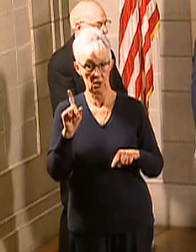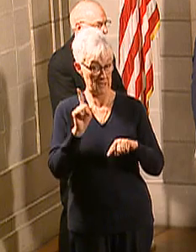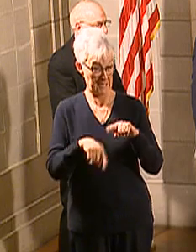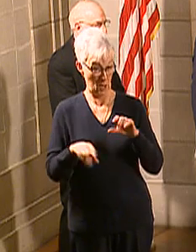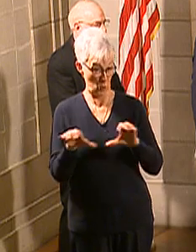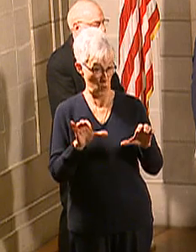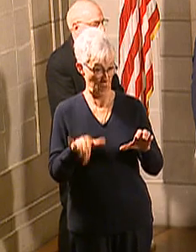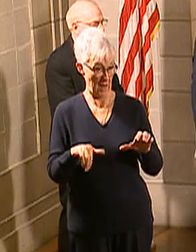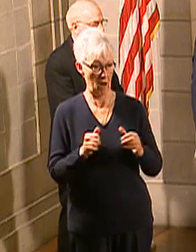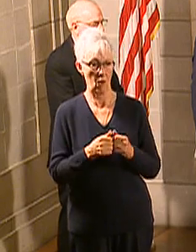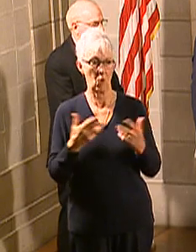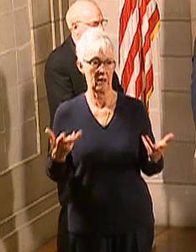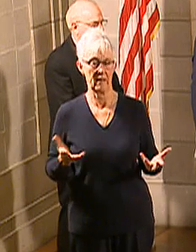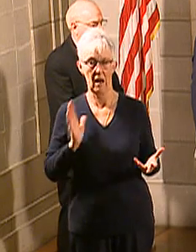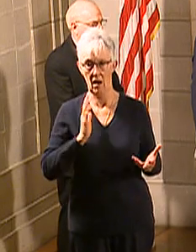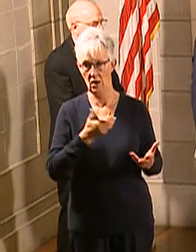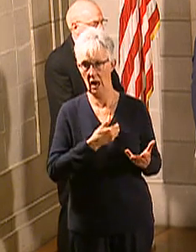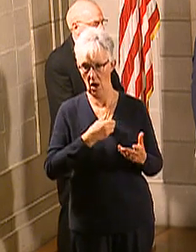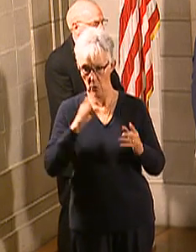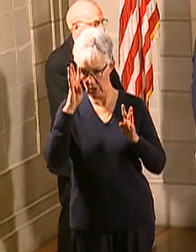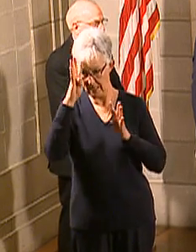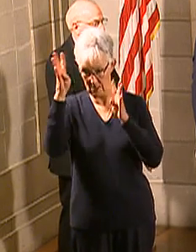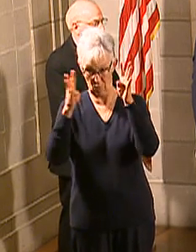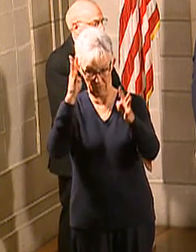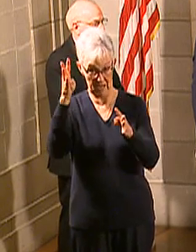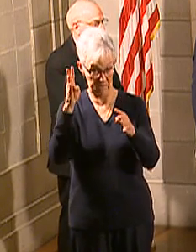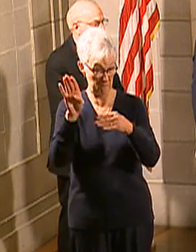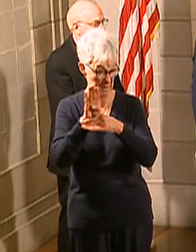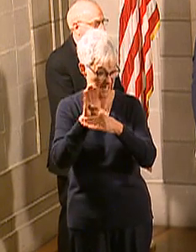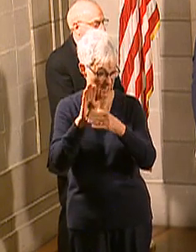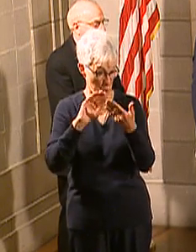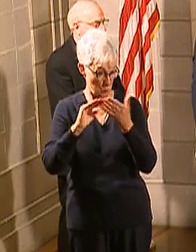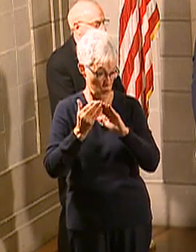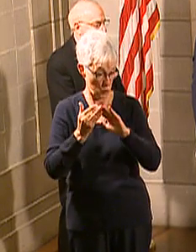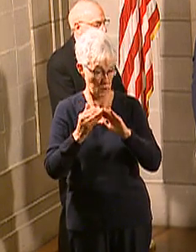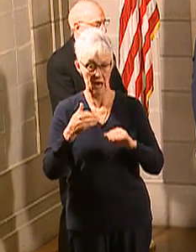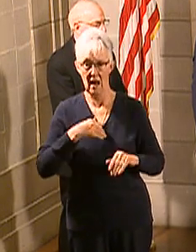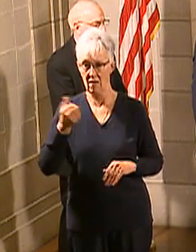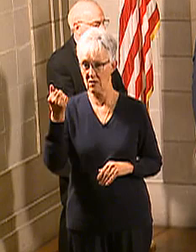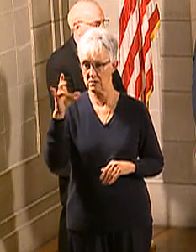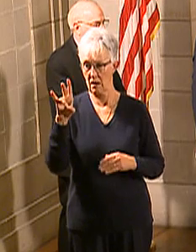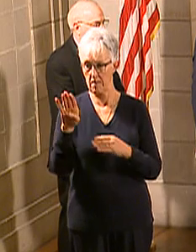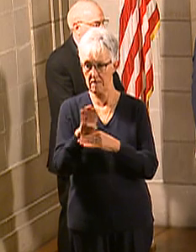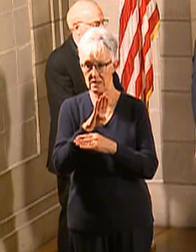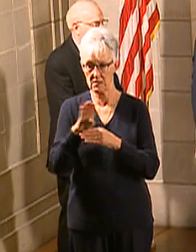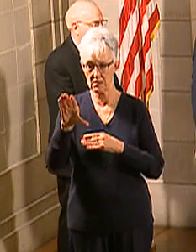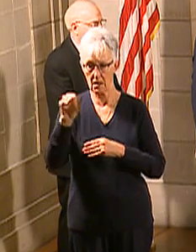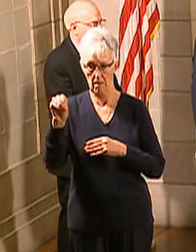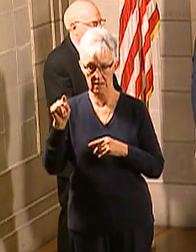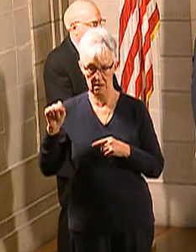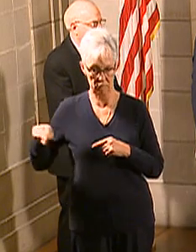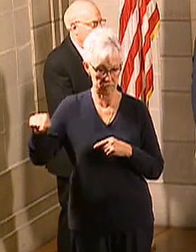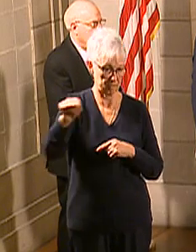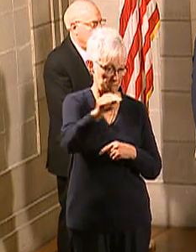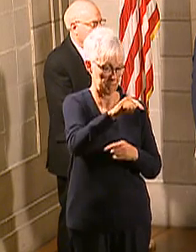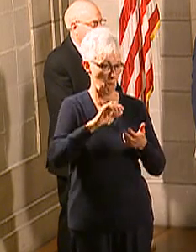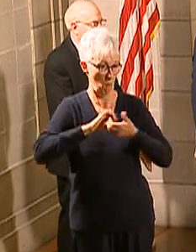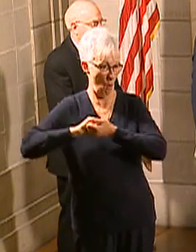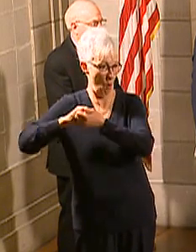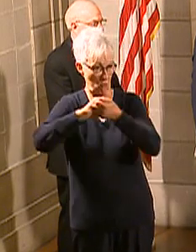equally innovative business community. We're very blessed to have 17 business partners offering these programs. As Governor